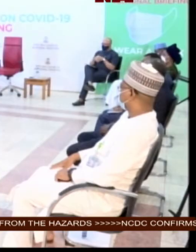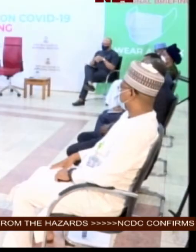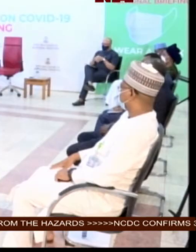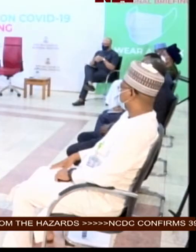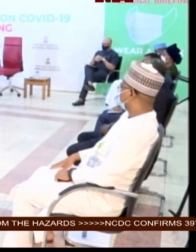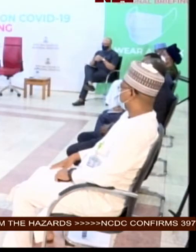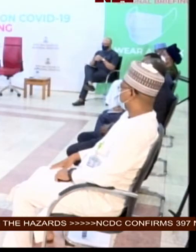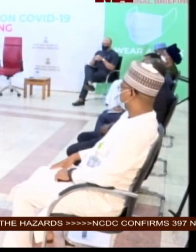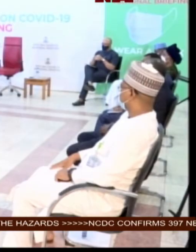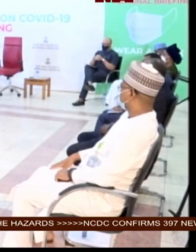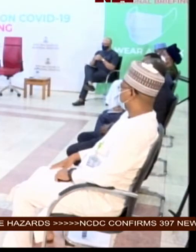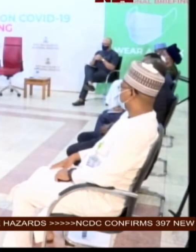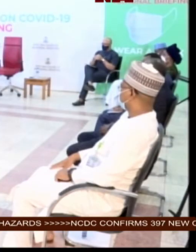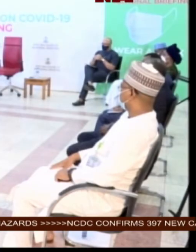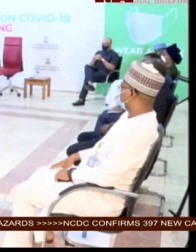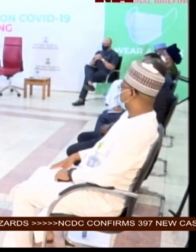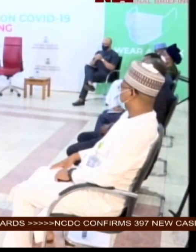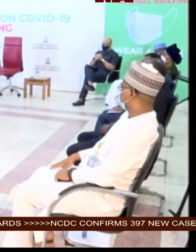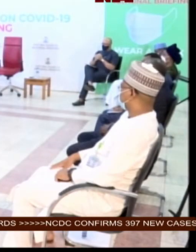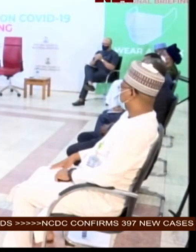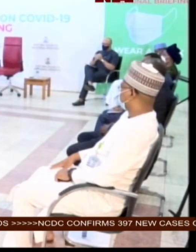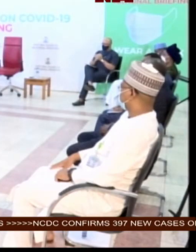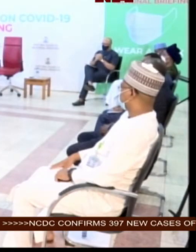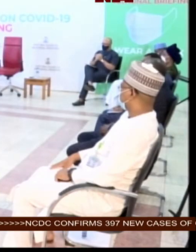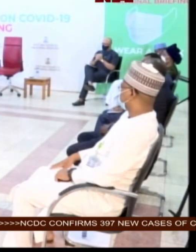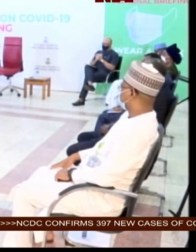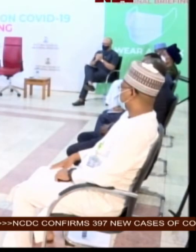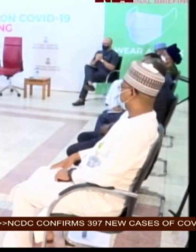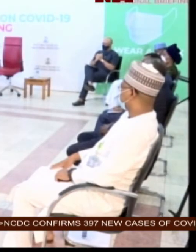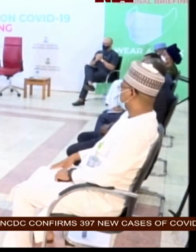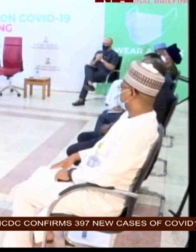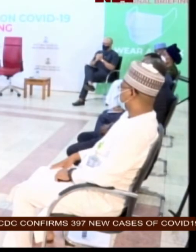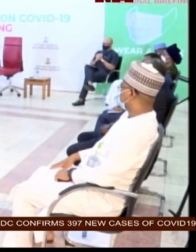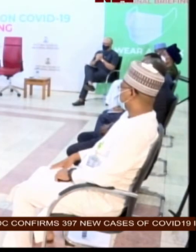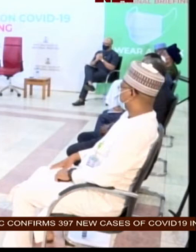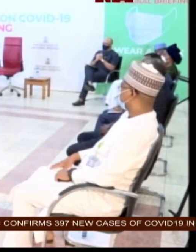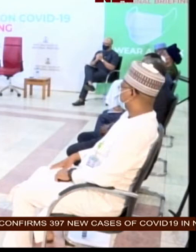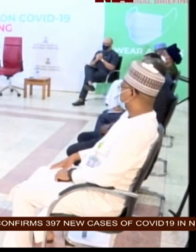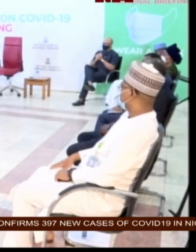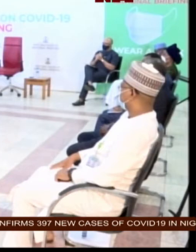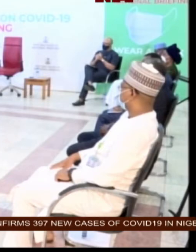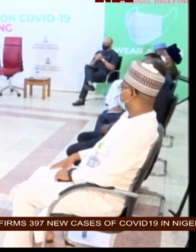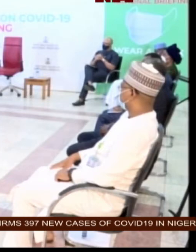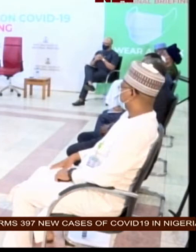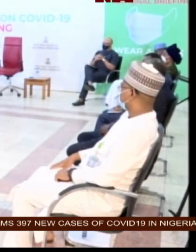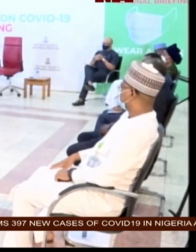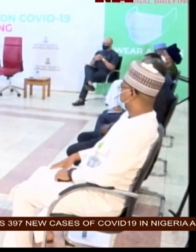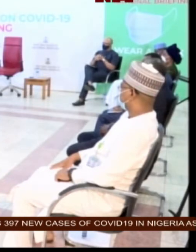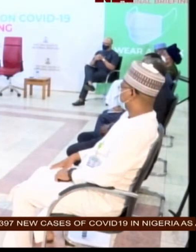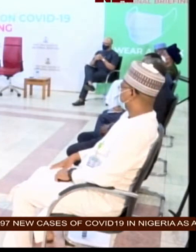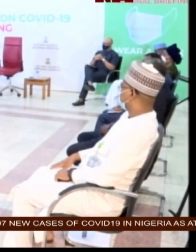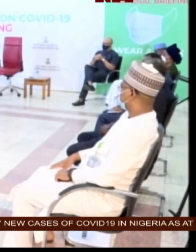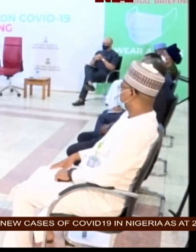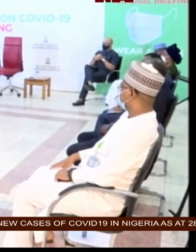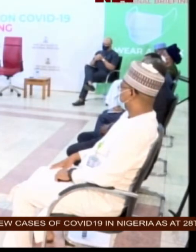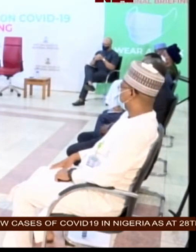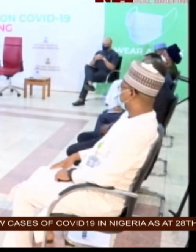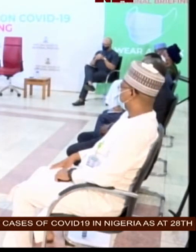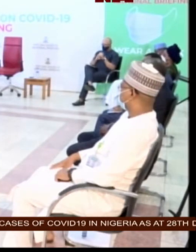information where they would assess the risk that is